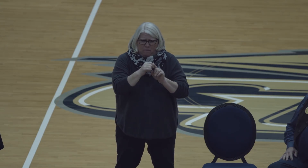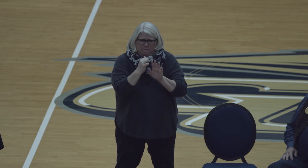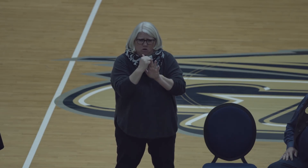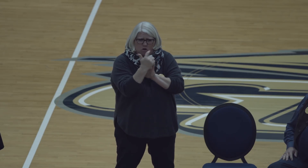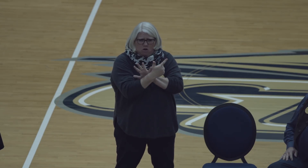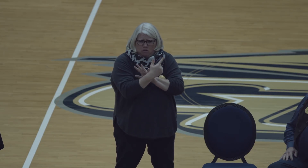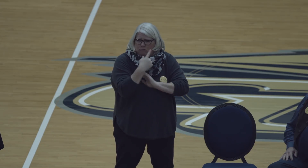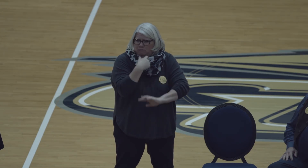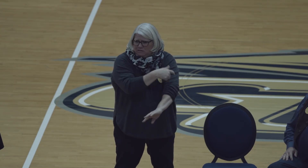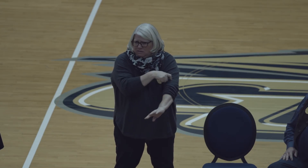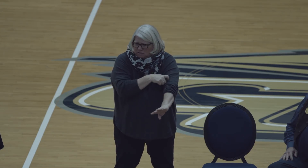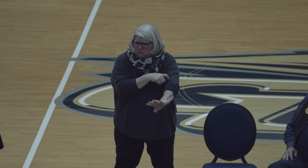I know that